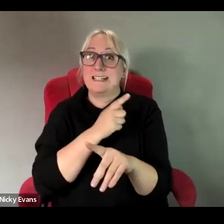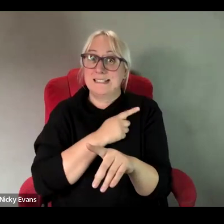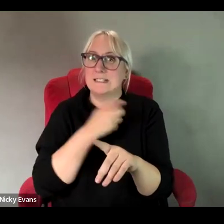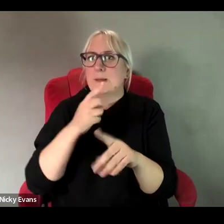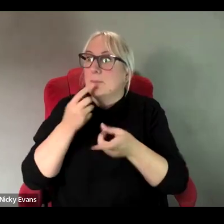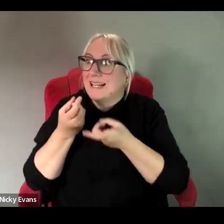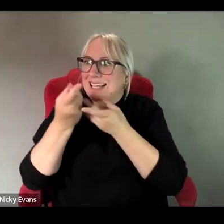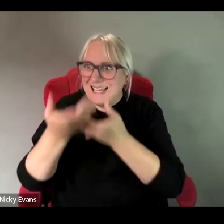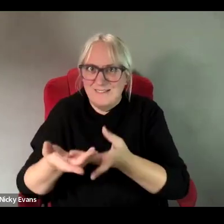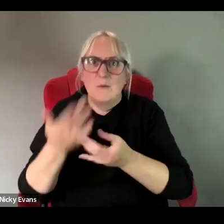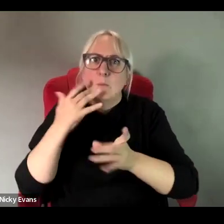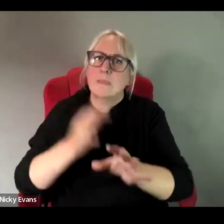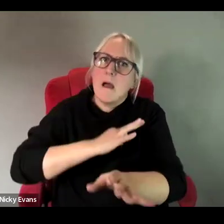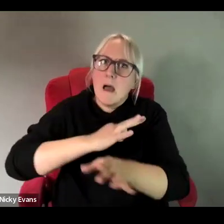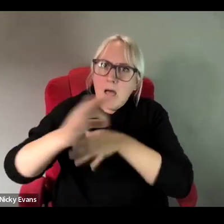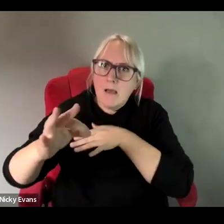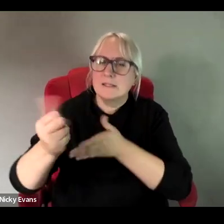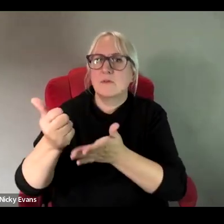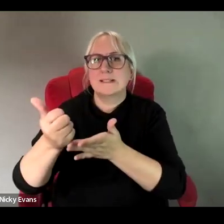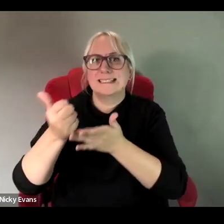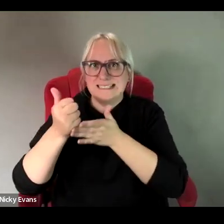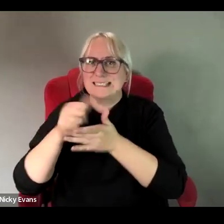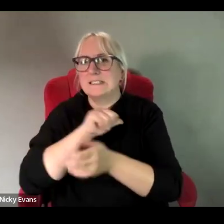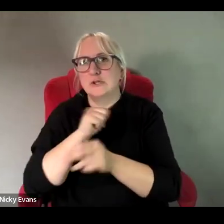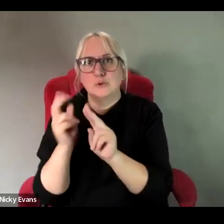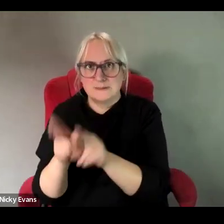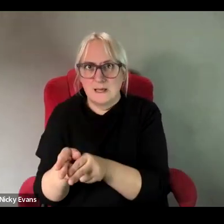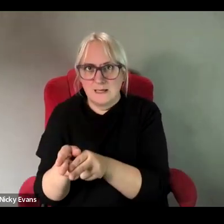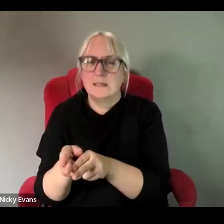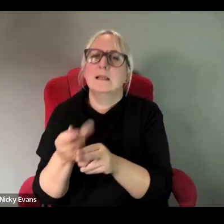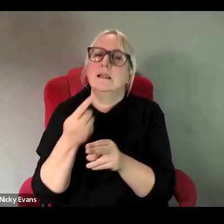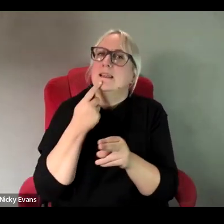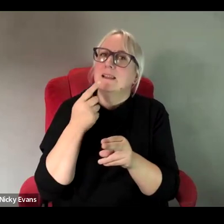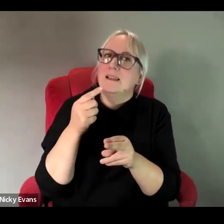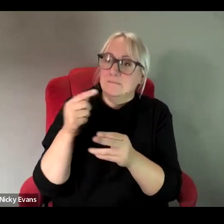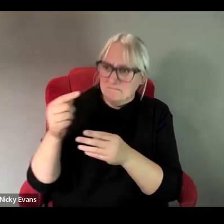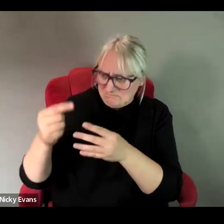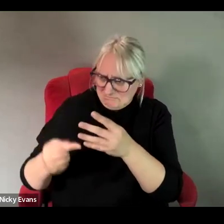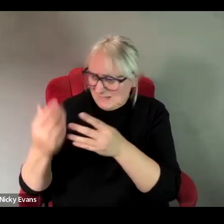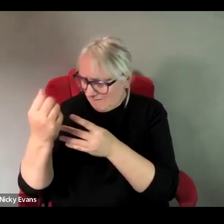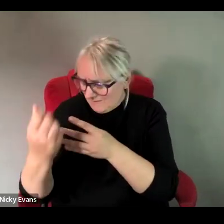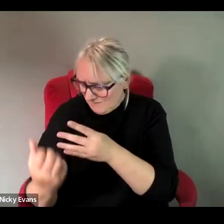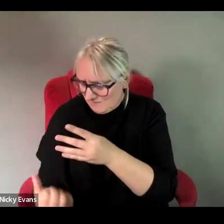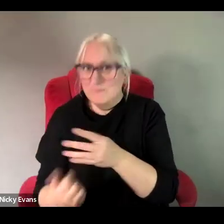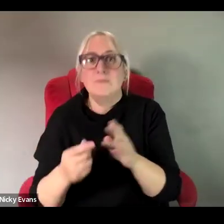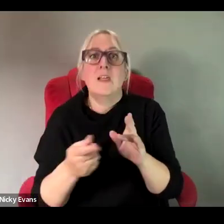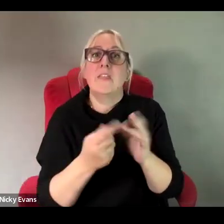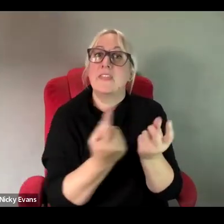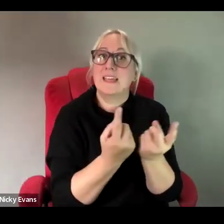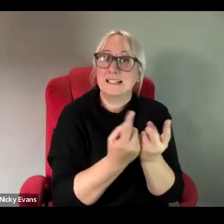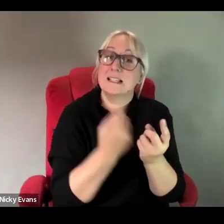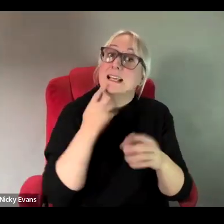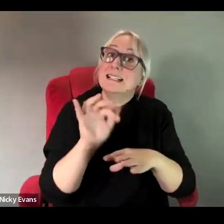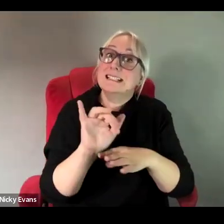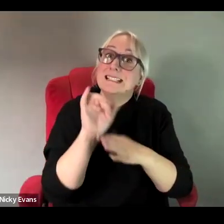countries when they have gone for assisted suicide, there are other things that we need to highlight as well. because why is safeguarding